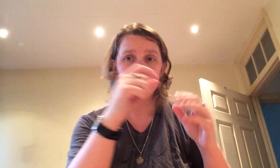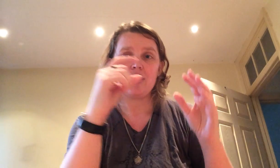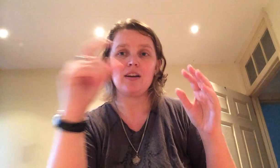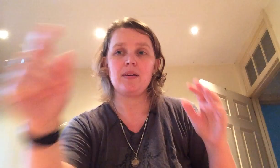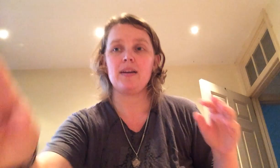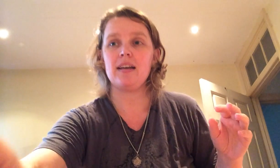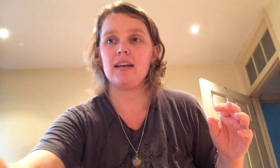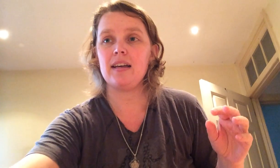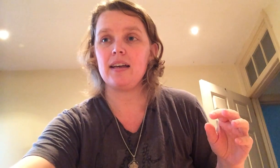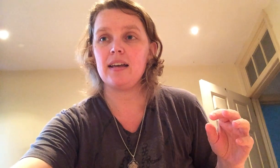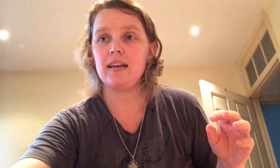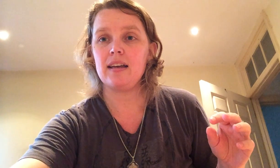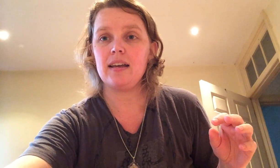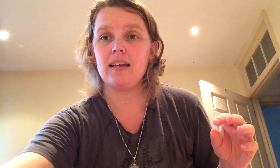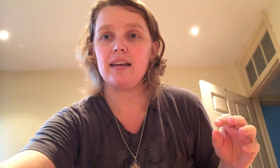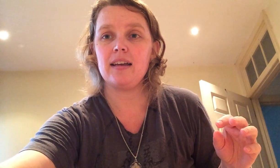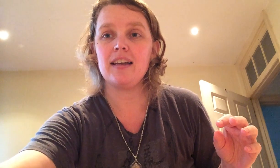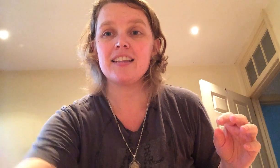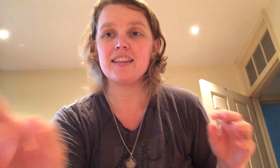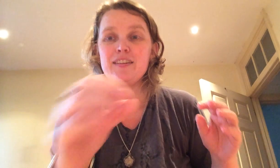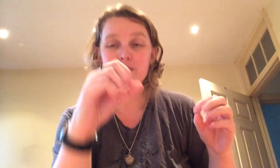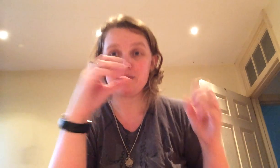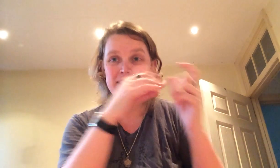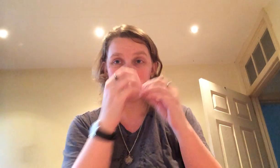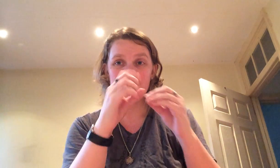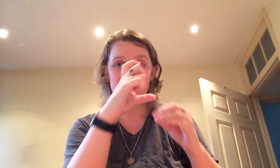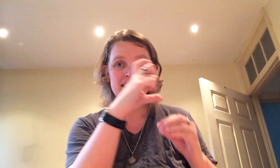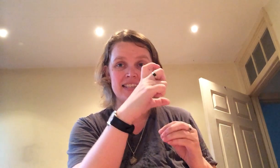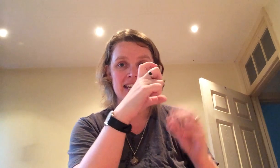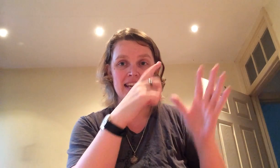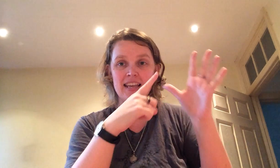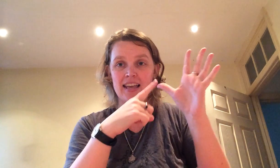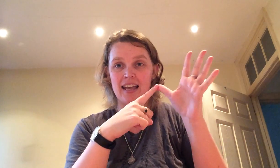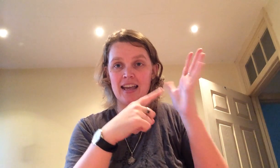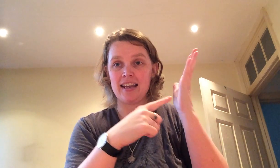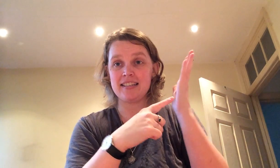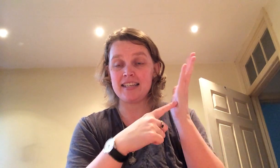C, A, T.